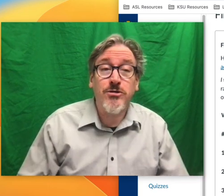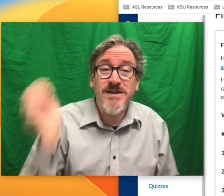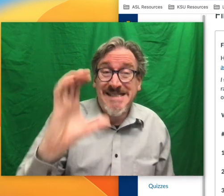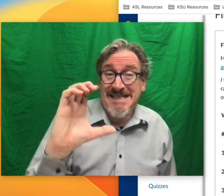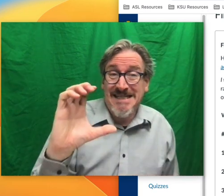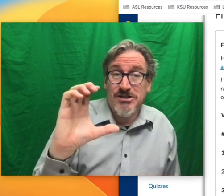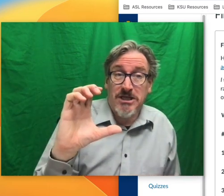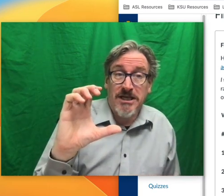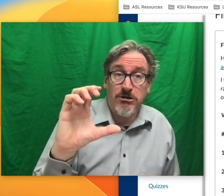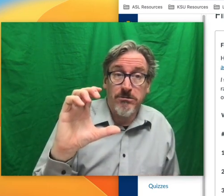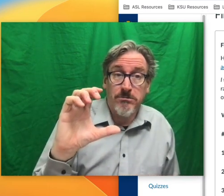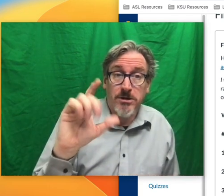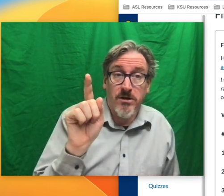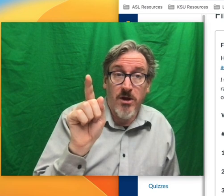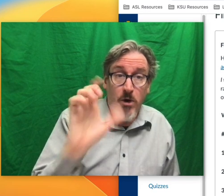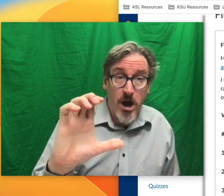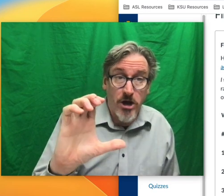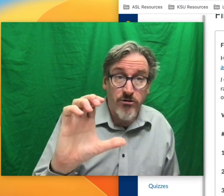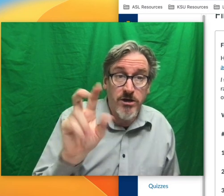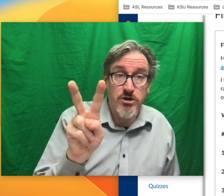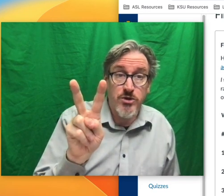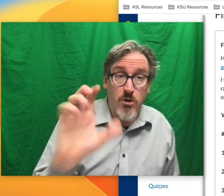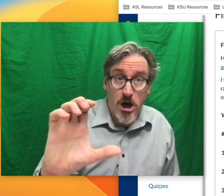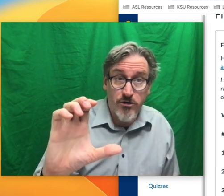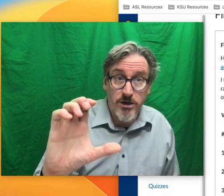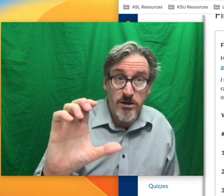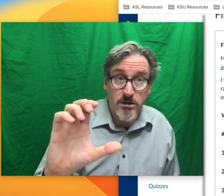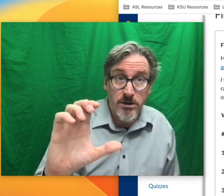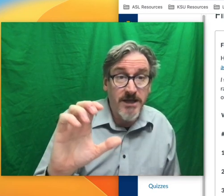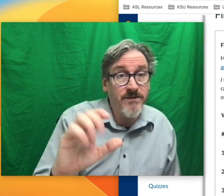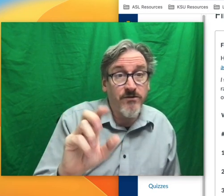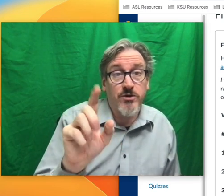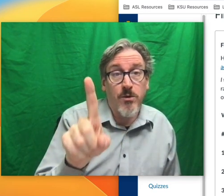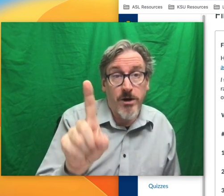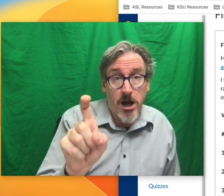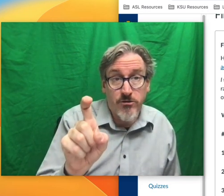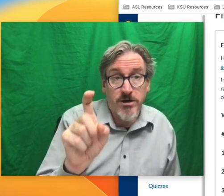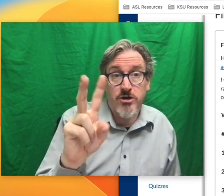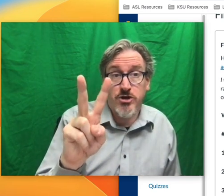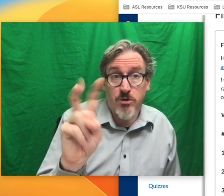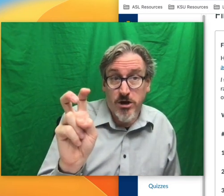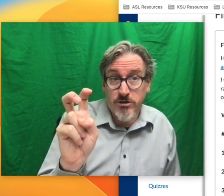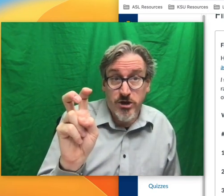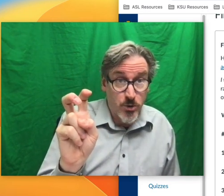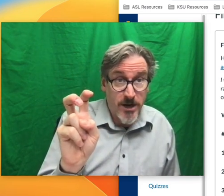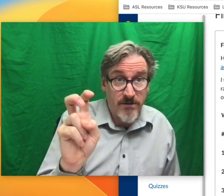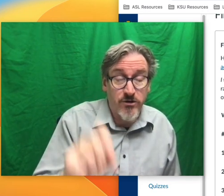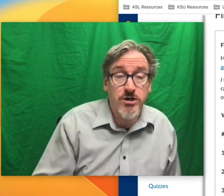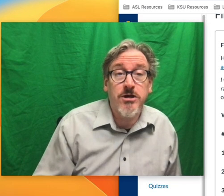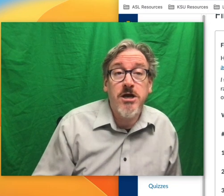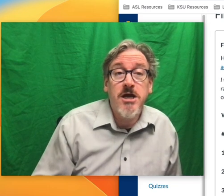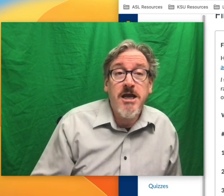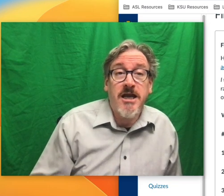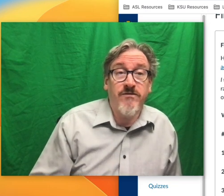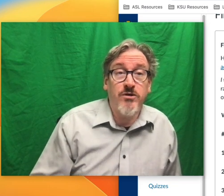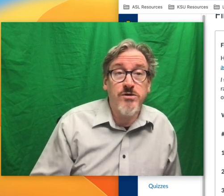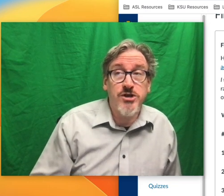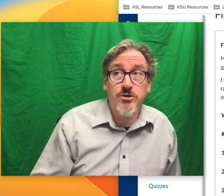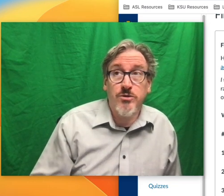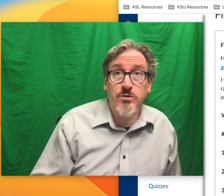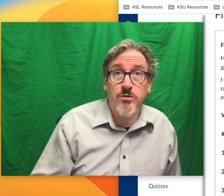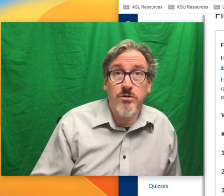Make sure the C's are clear, like 100, 200. Even if you're doing 100, 200, the shorthand version. If